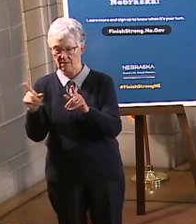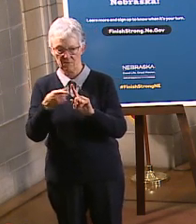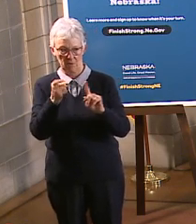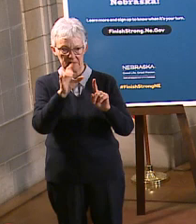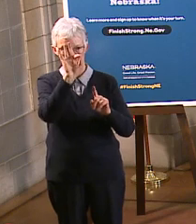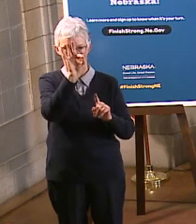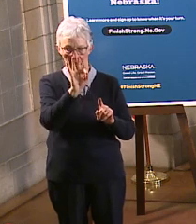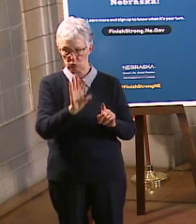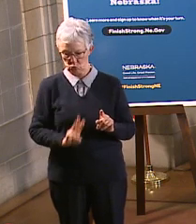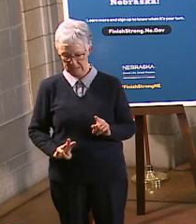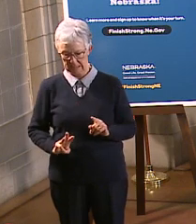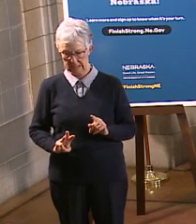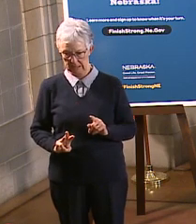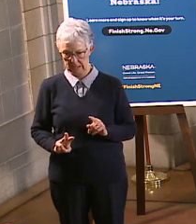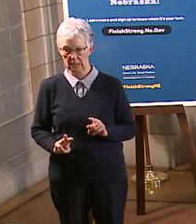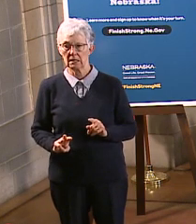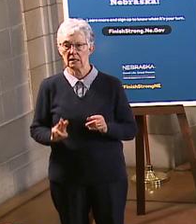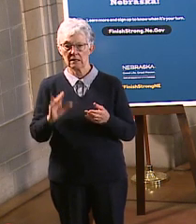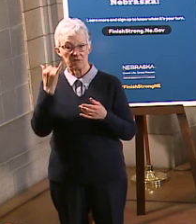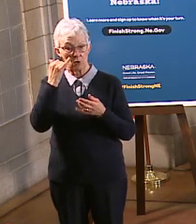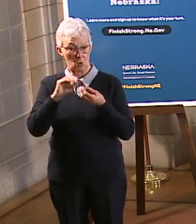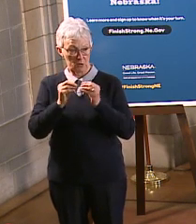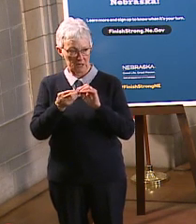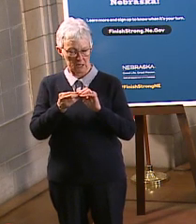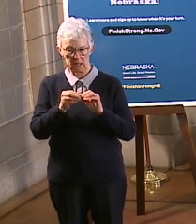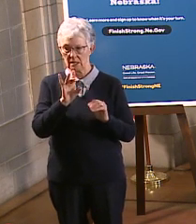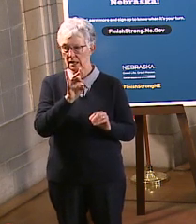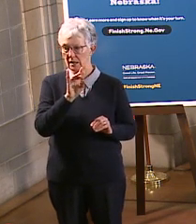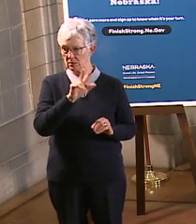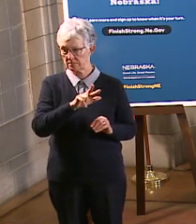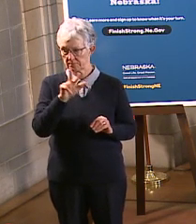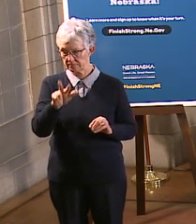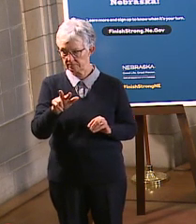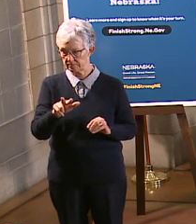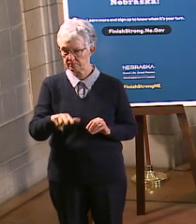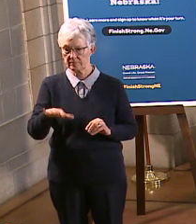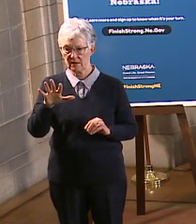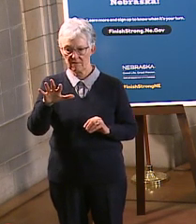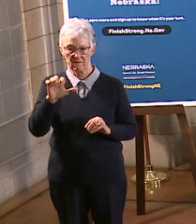p.m. The number for that call center is